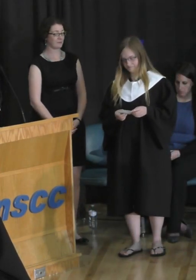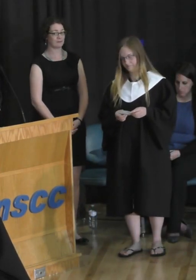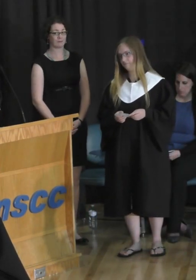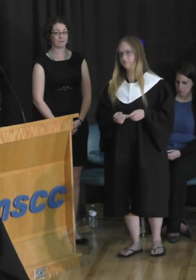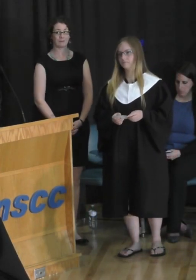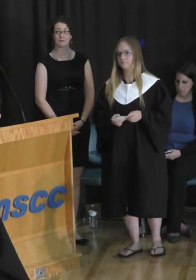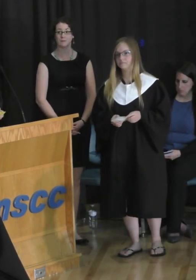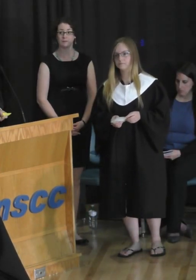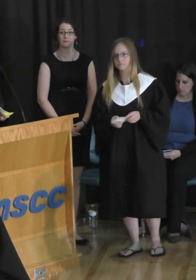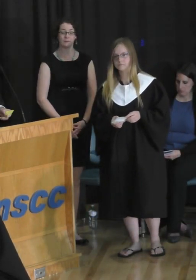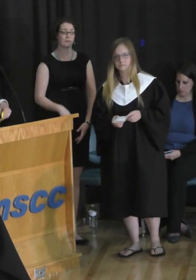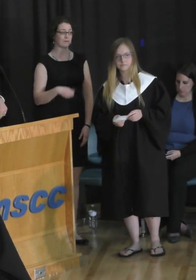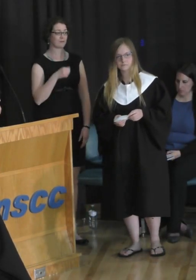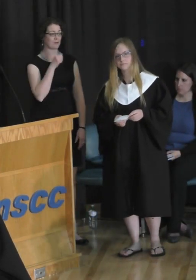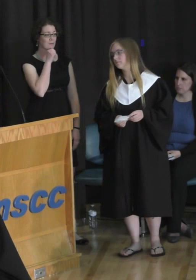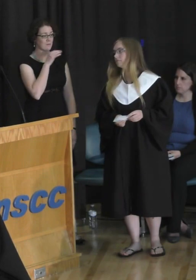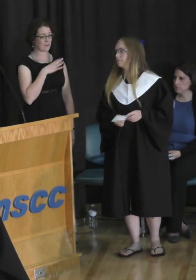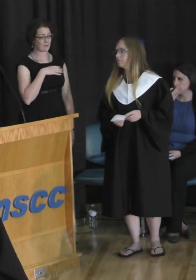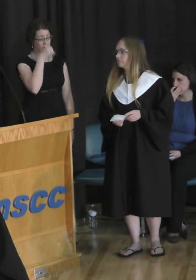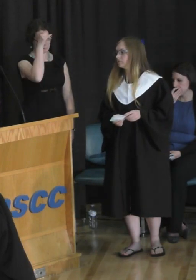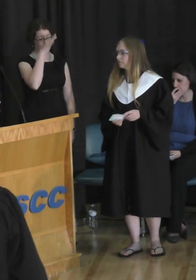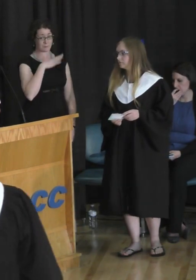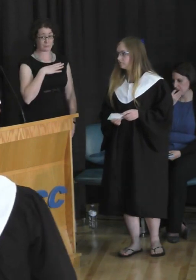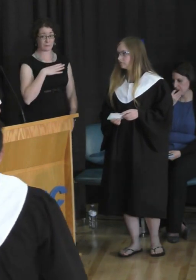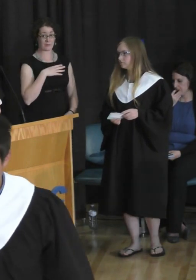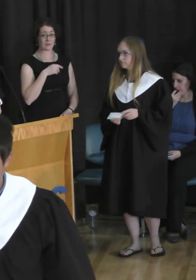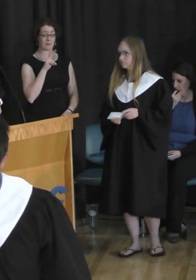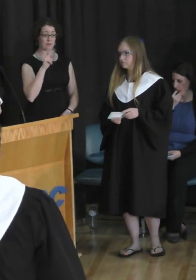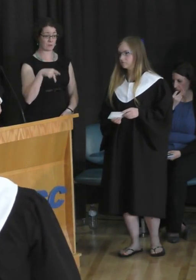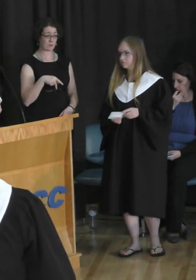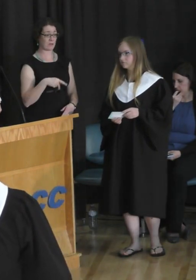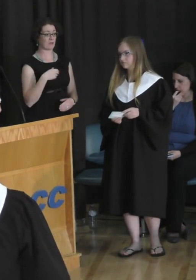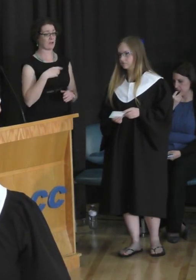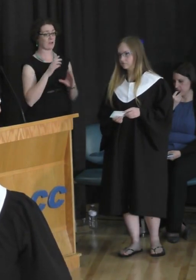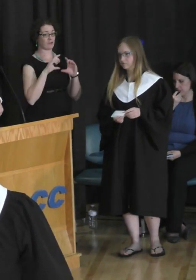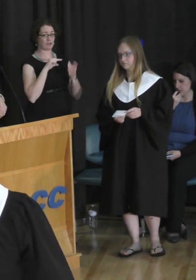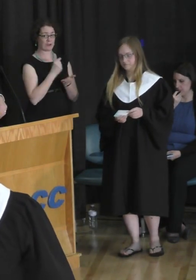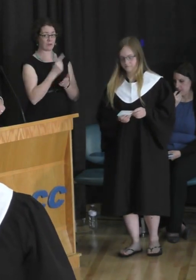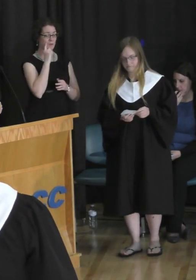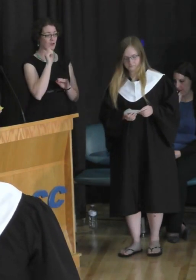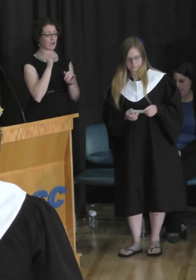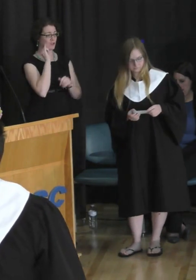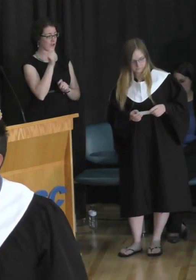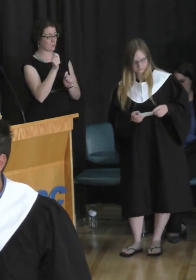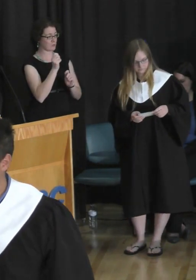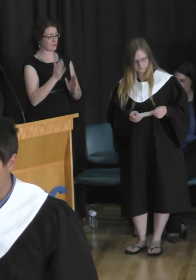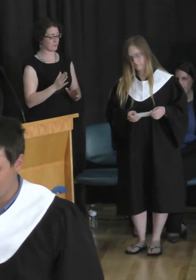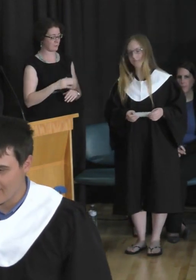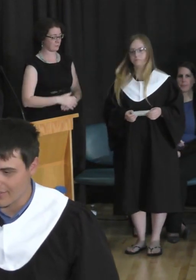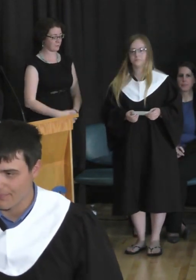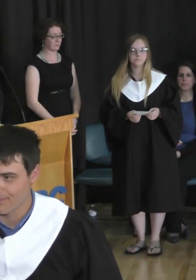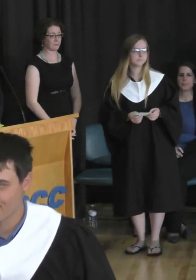Madam Vice President, ladies and gentlemen, the graduates in carpentry.